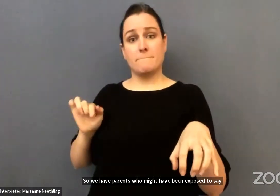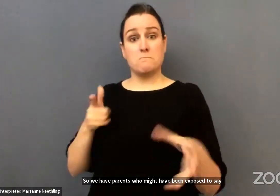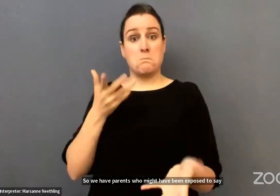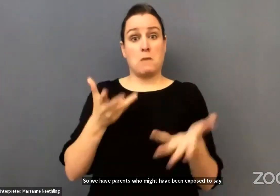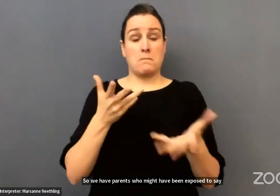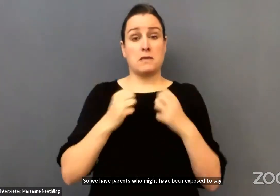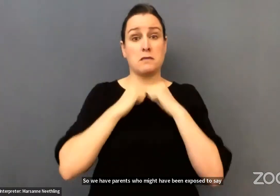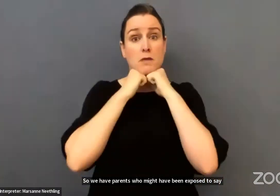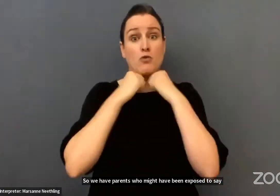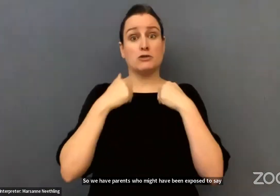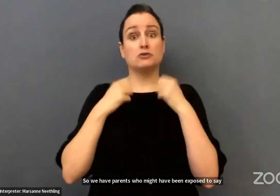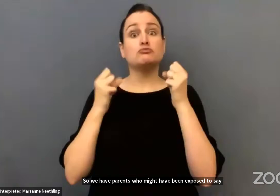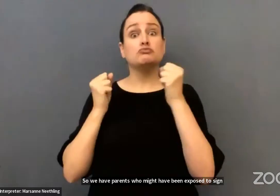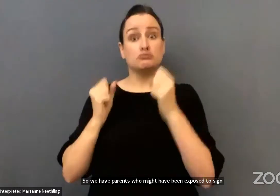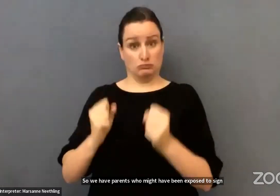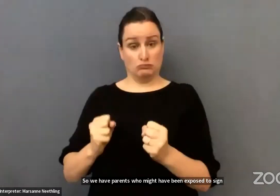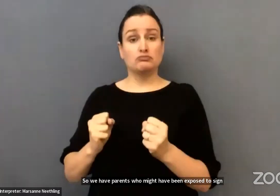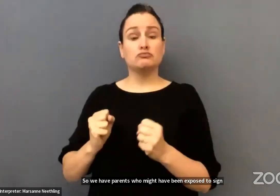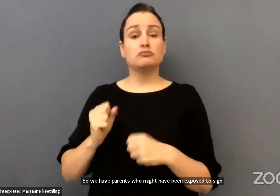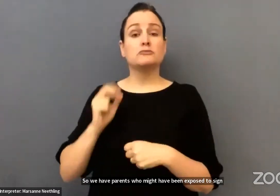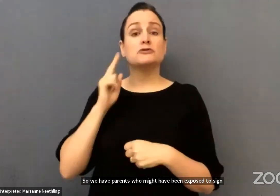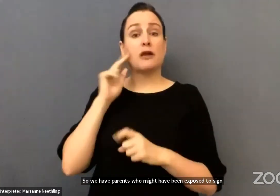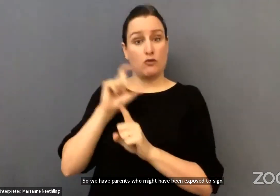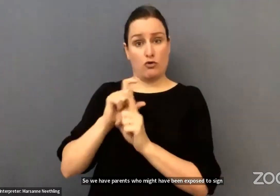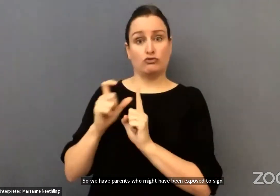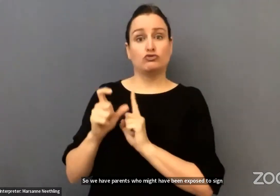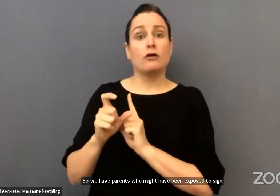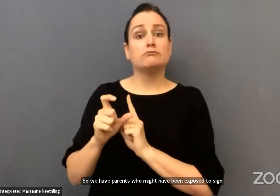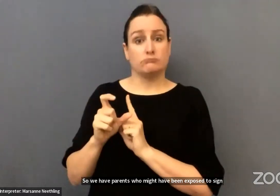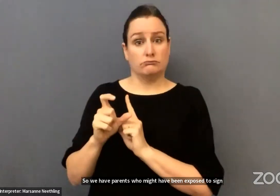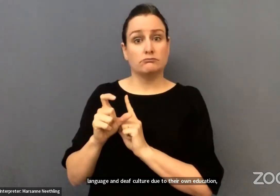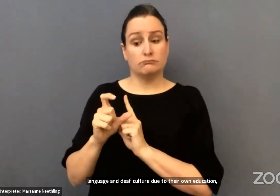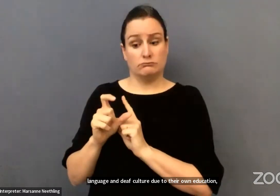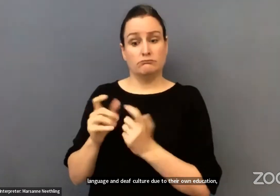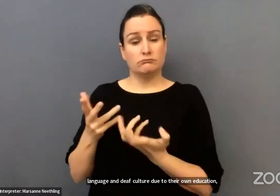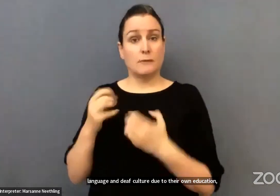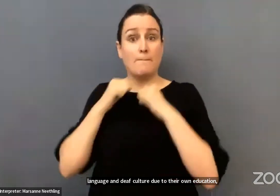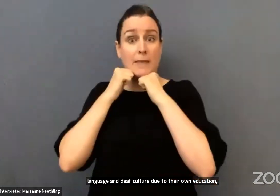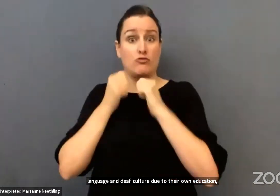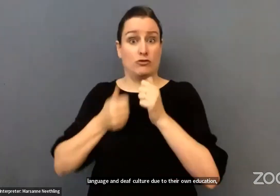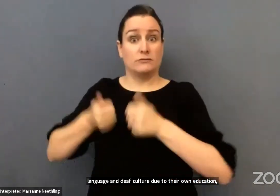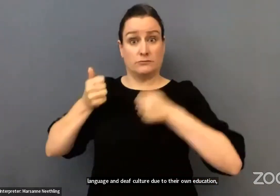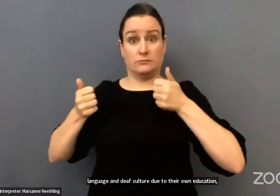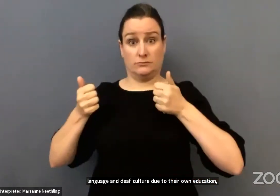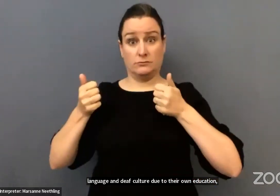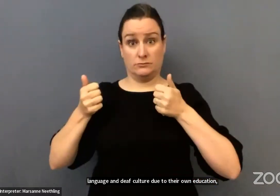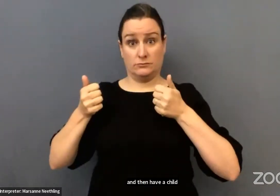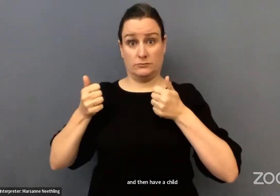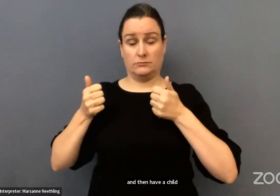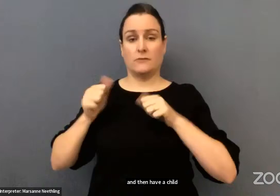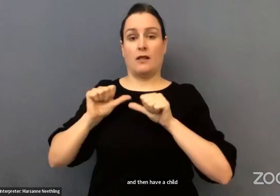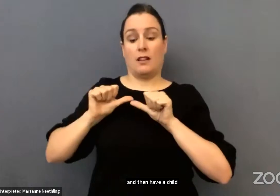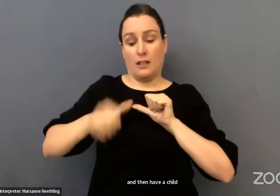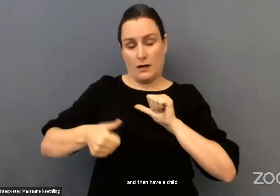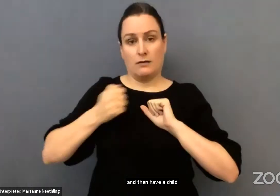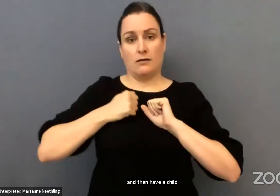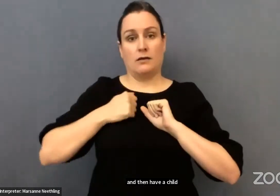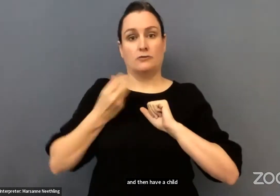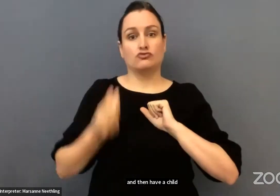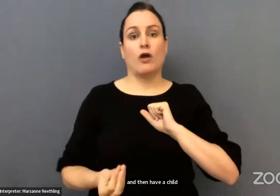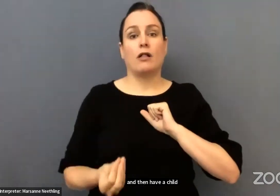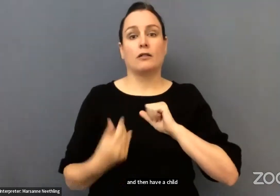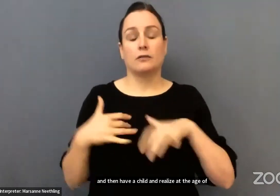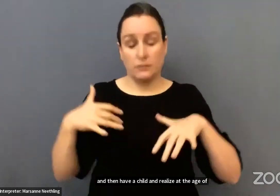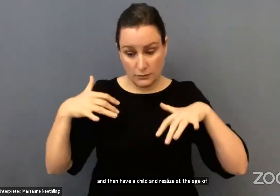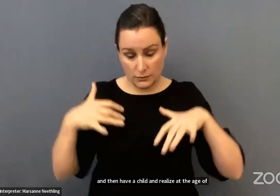language and deaf culture due to their own education, and then have a child and realize at the